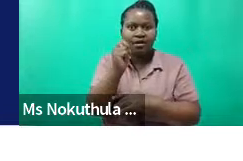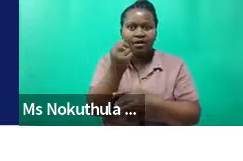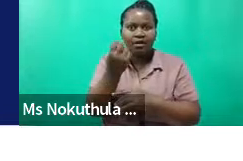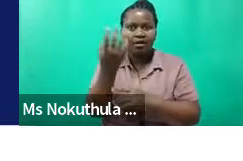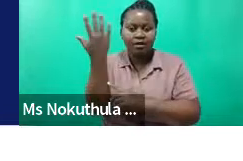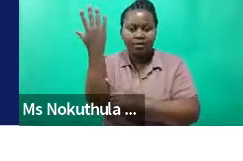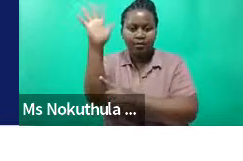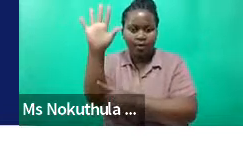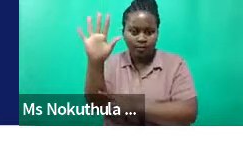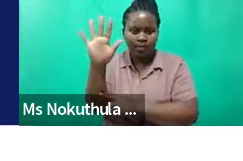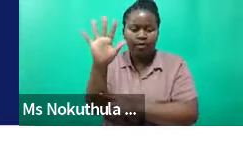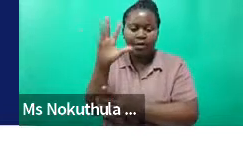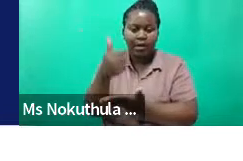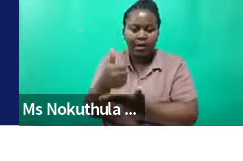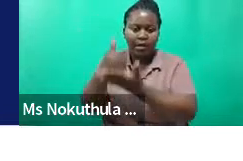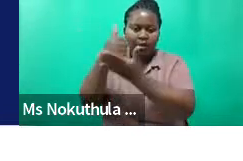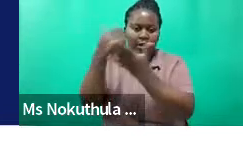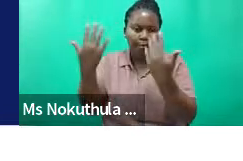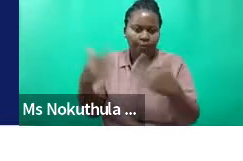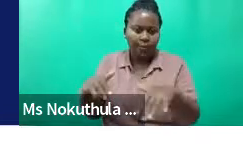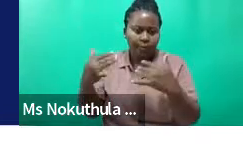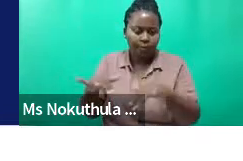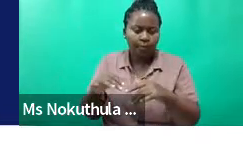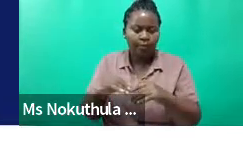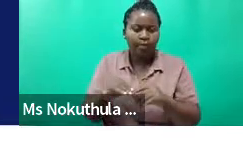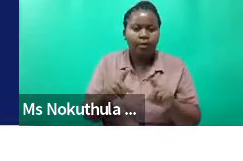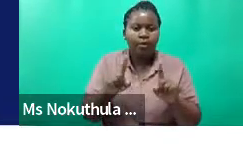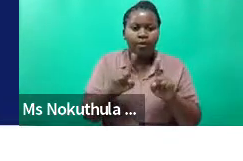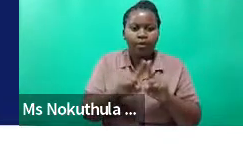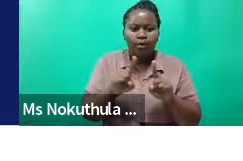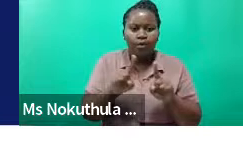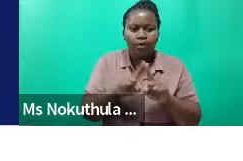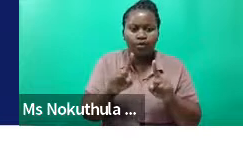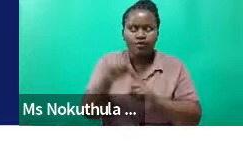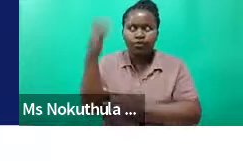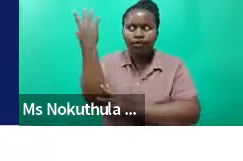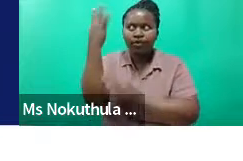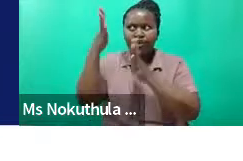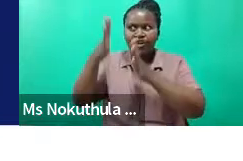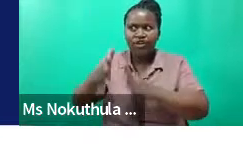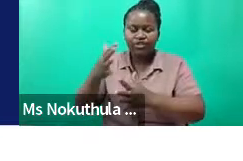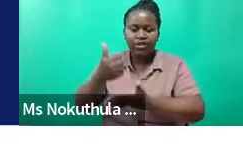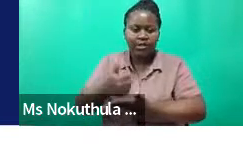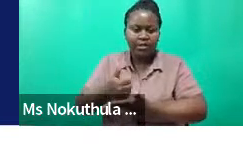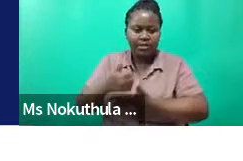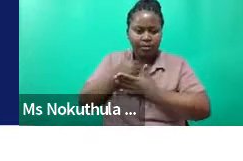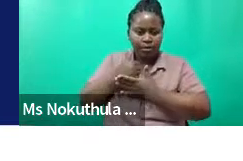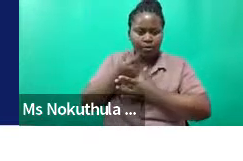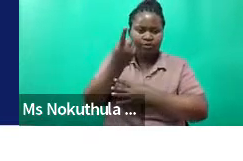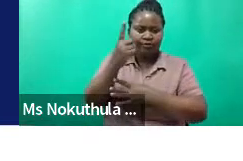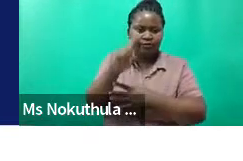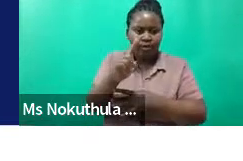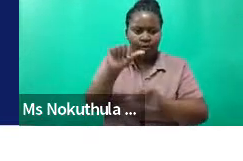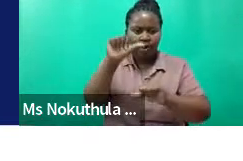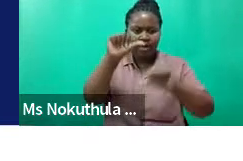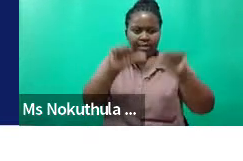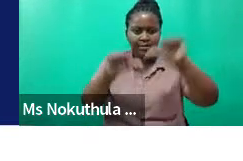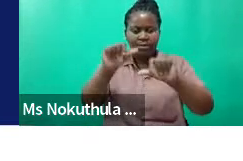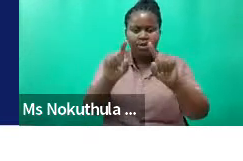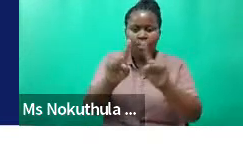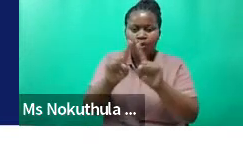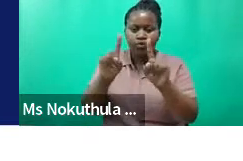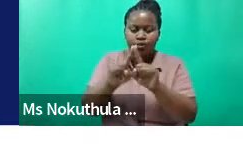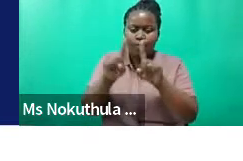quite a lot. There was a lecturer who supported her in terms of her assessments as well as her exams, where